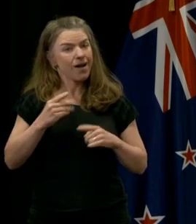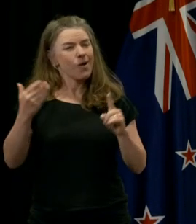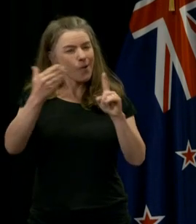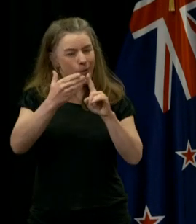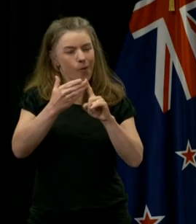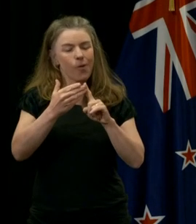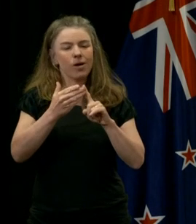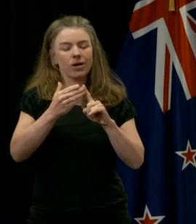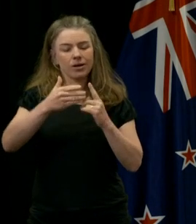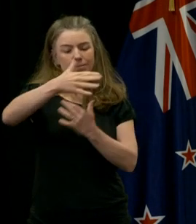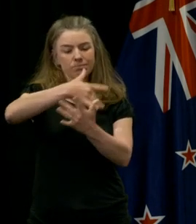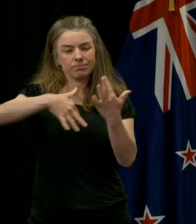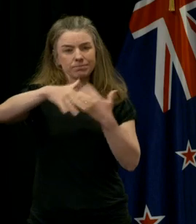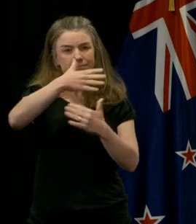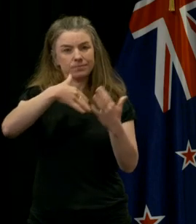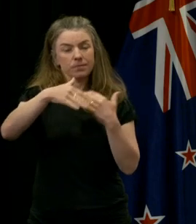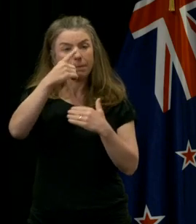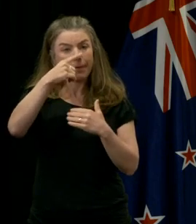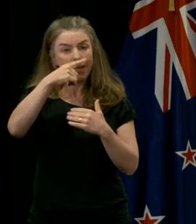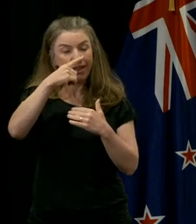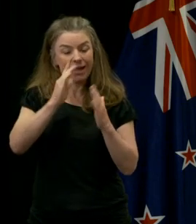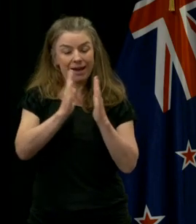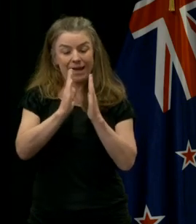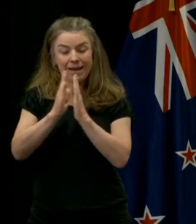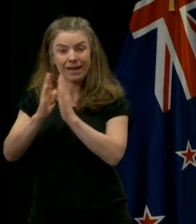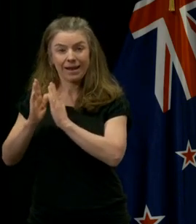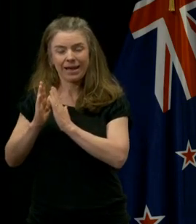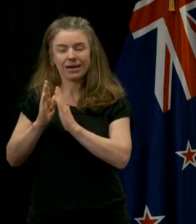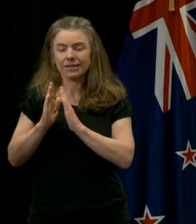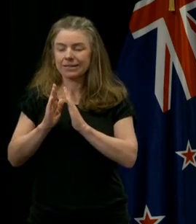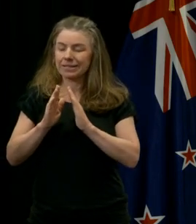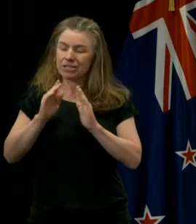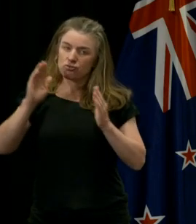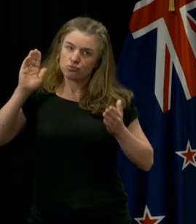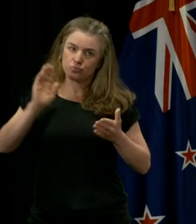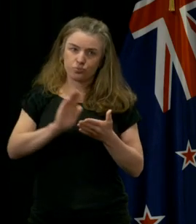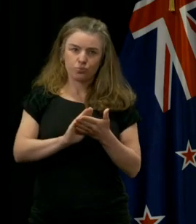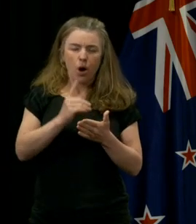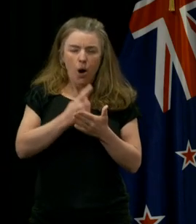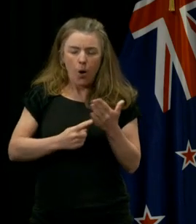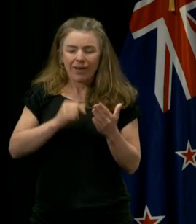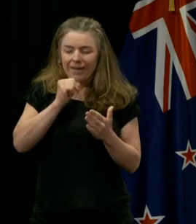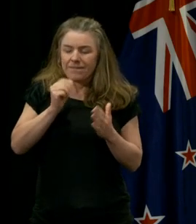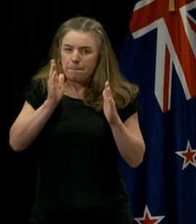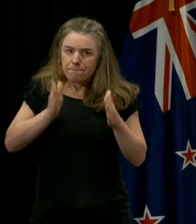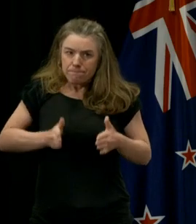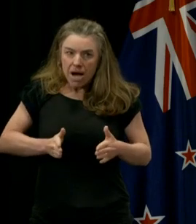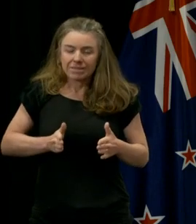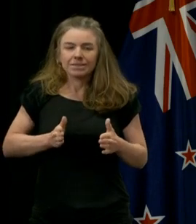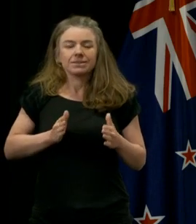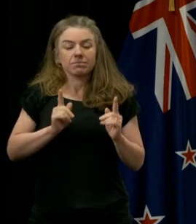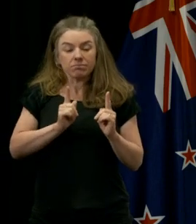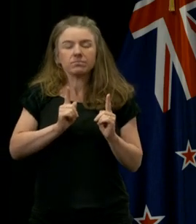down contact between people to the bare minimum, essential services